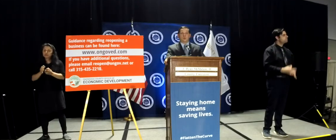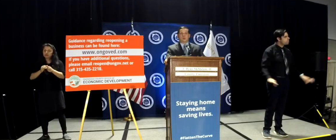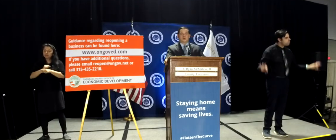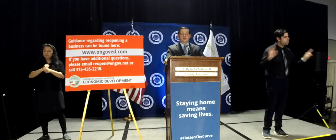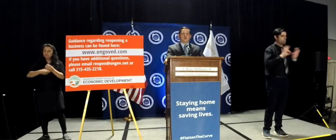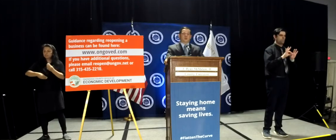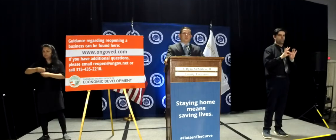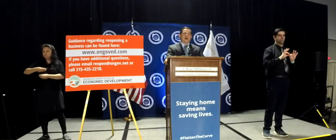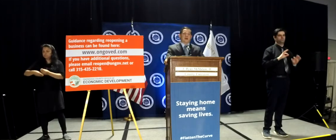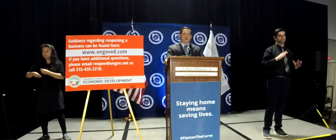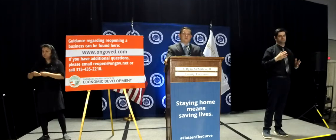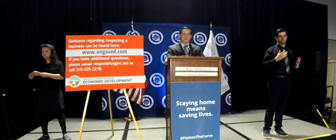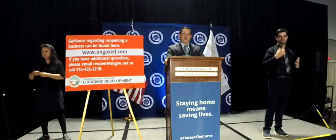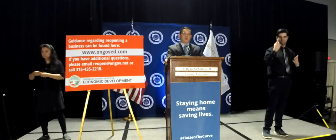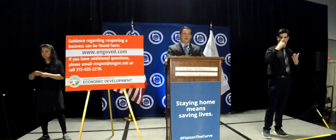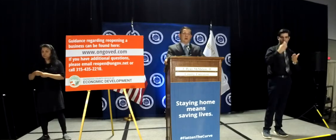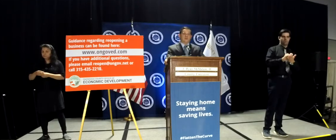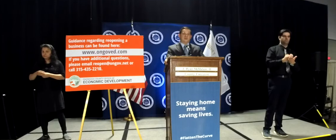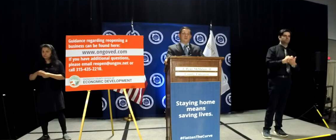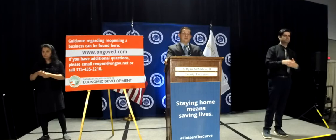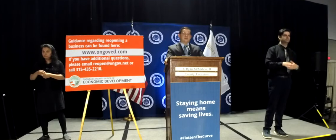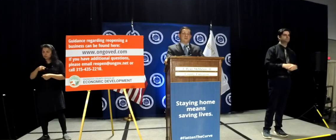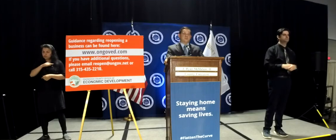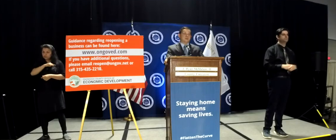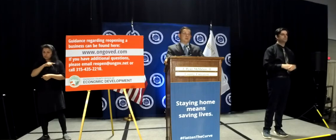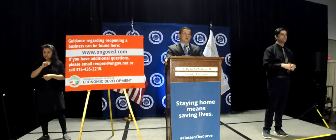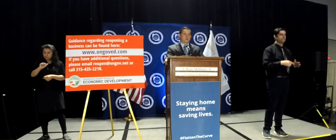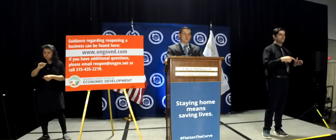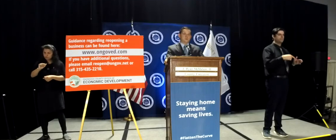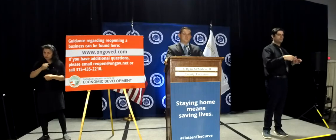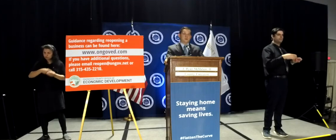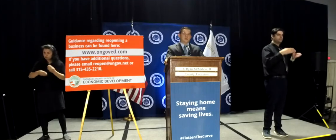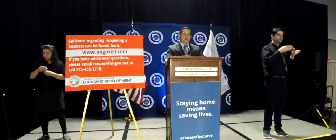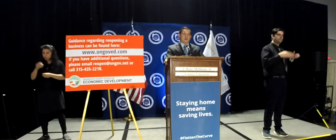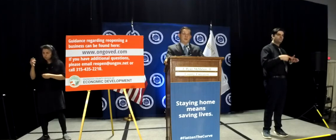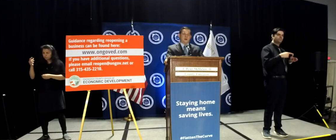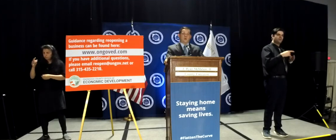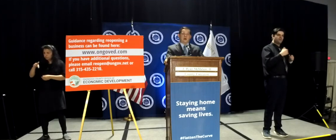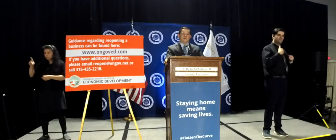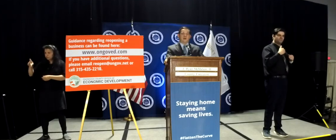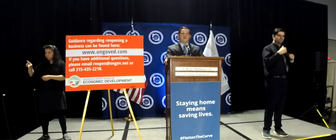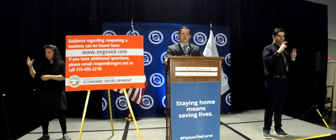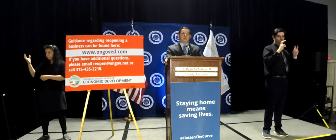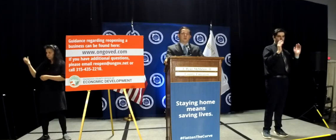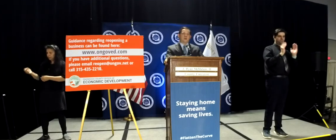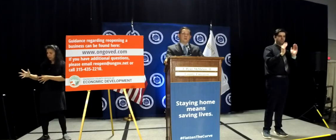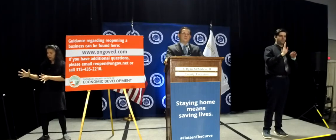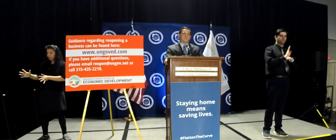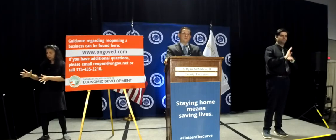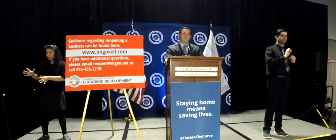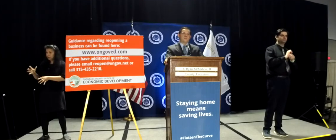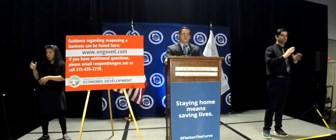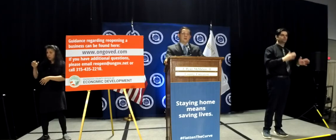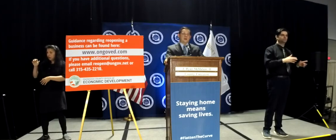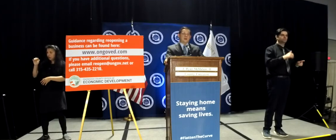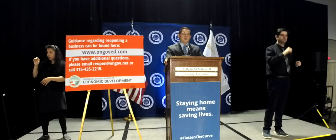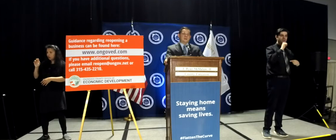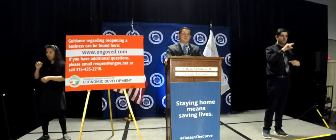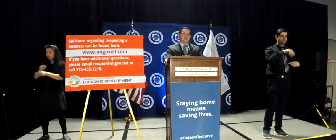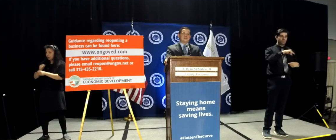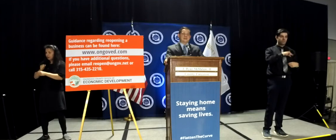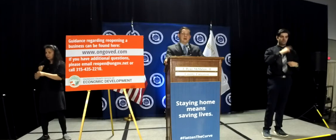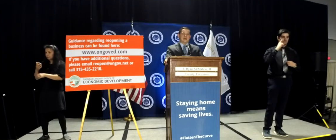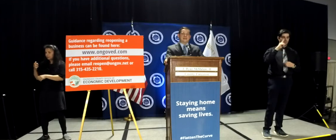who is a sole proprietor. They don't qualify for PPP loans, and they don't qualify for unemployment,